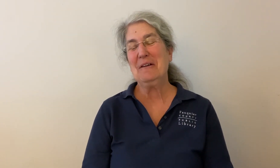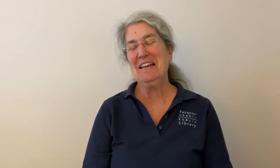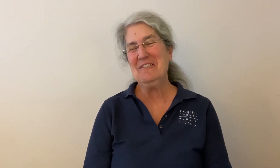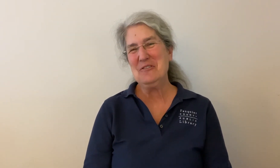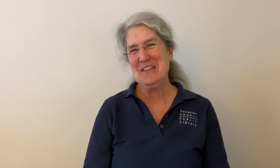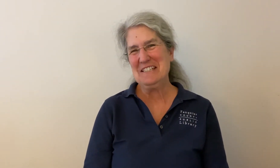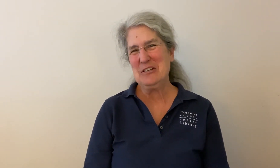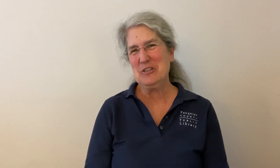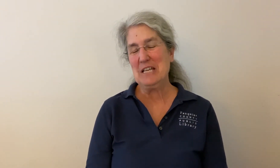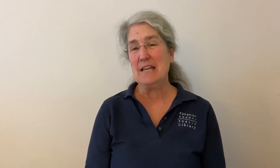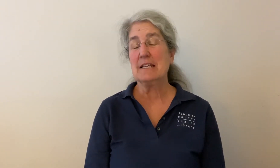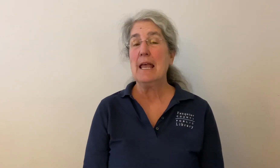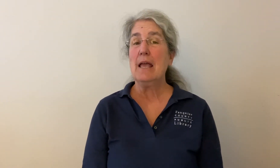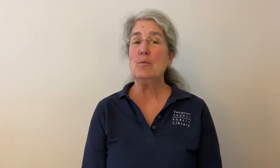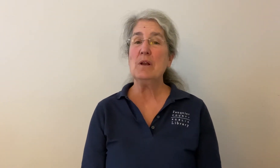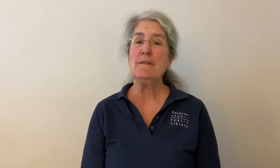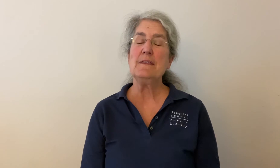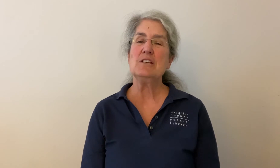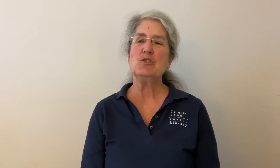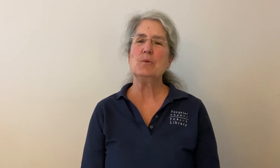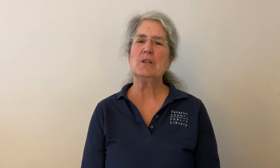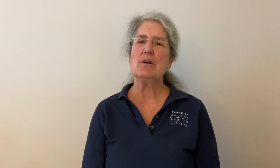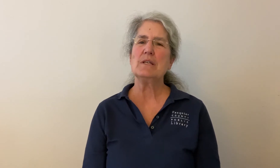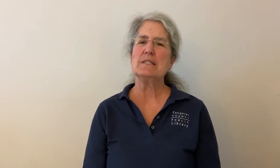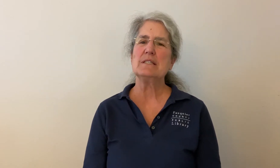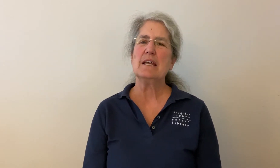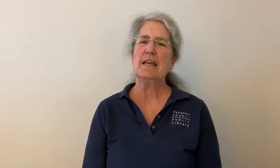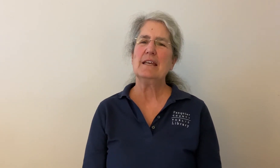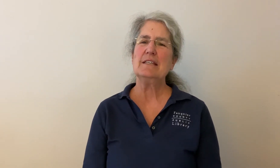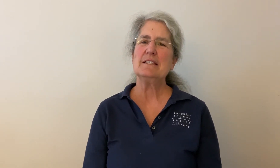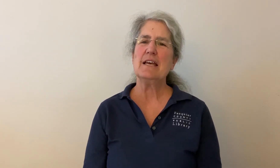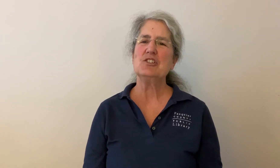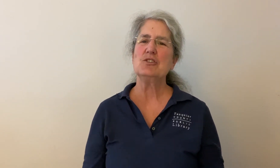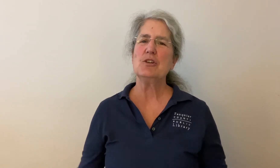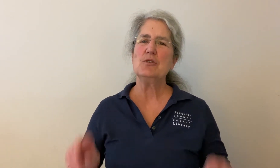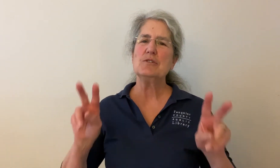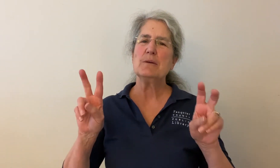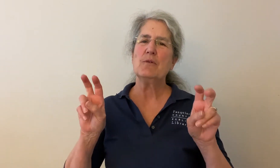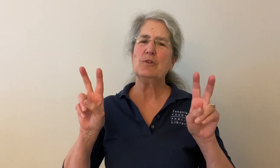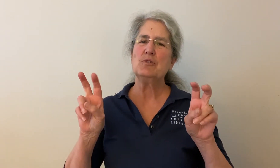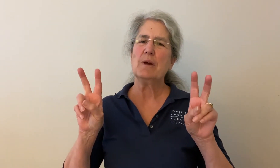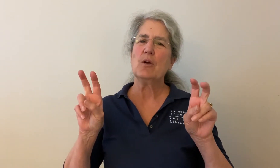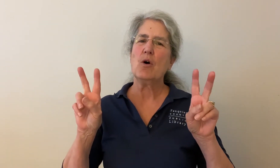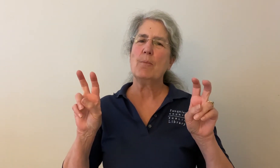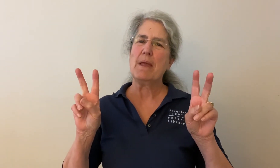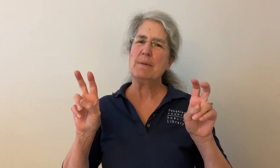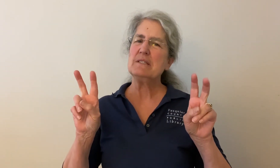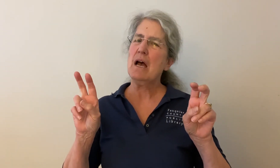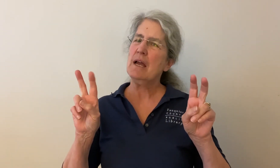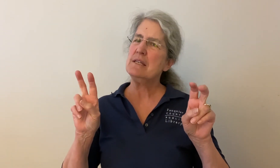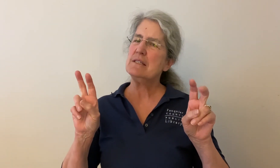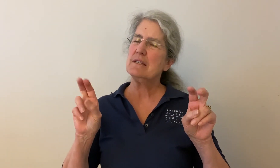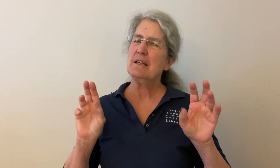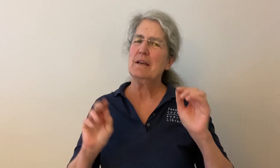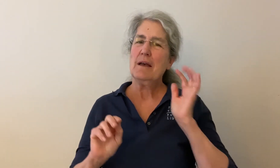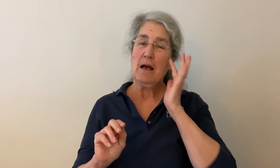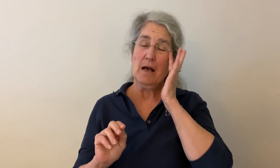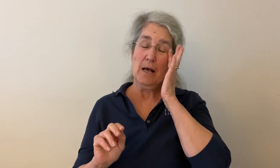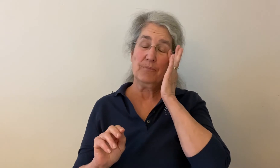if you can see her signs. And one of the things you will notice is that she's going to use some of what you might call baby signs.